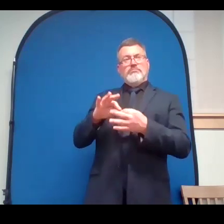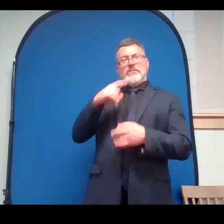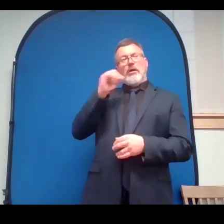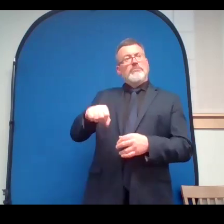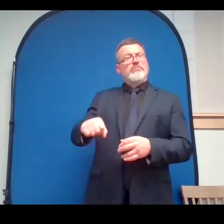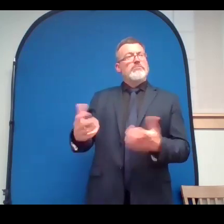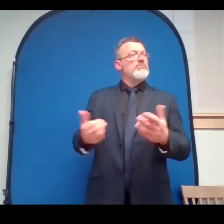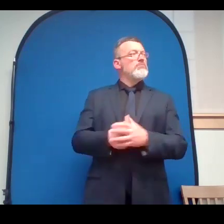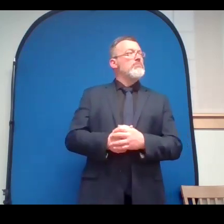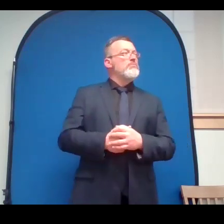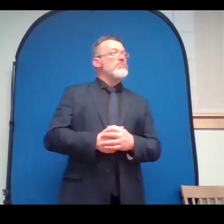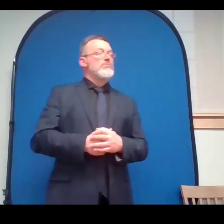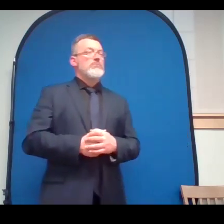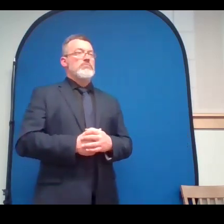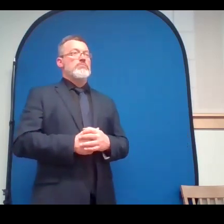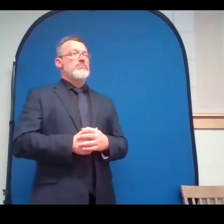And